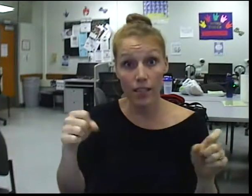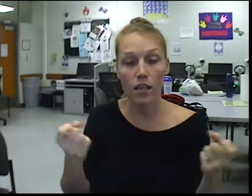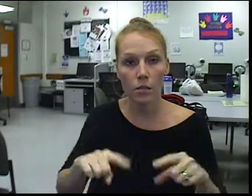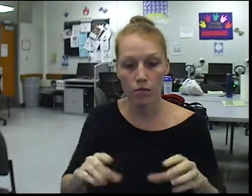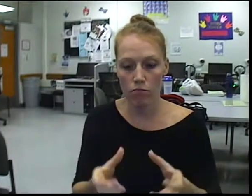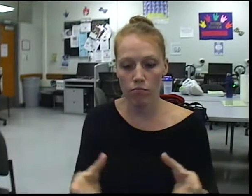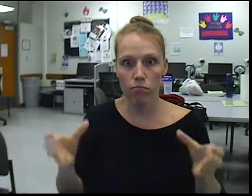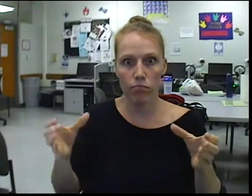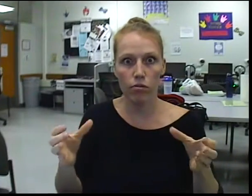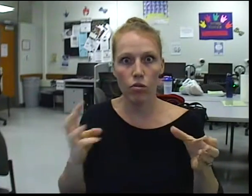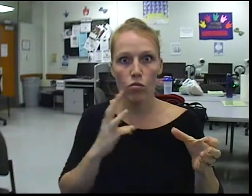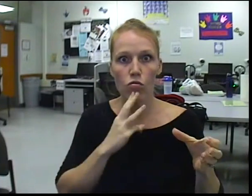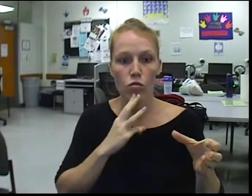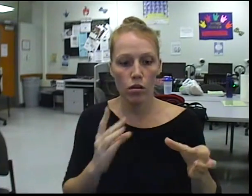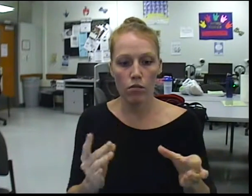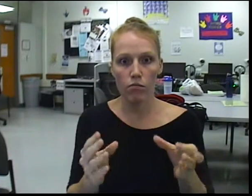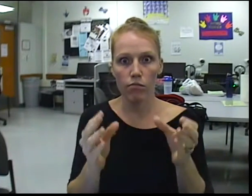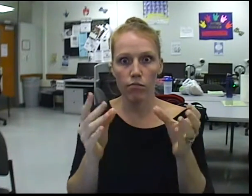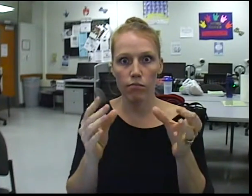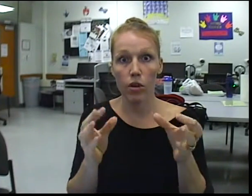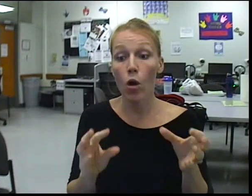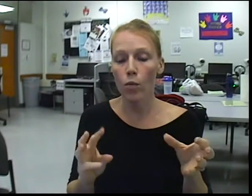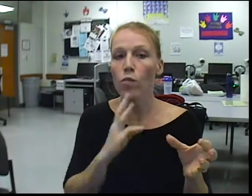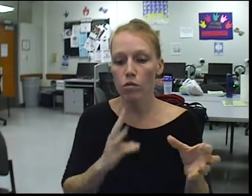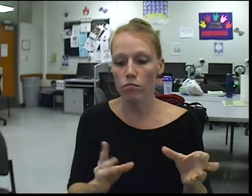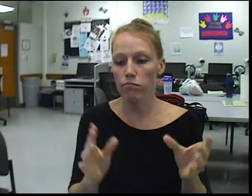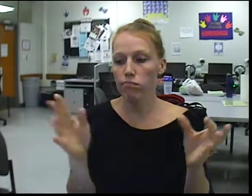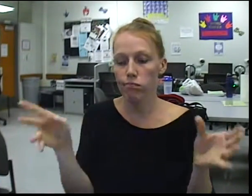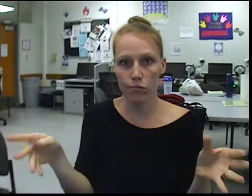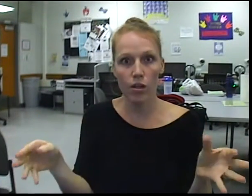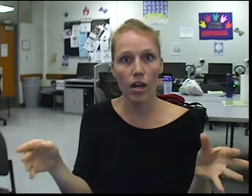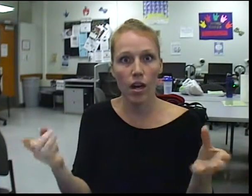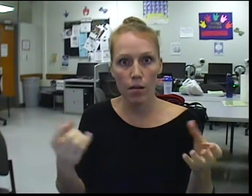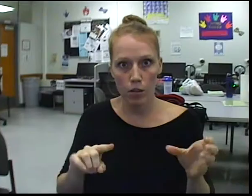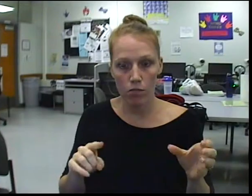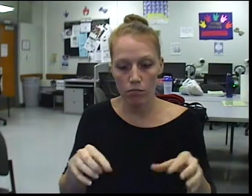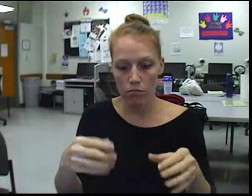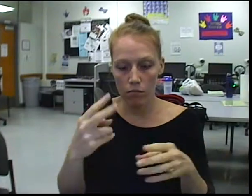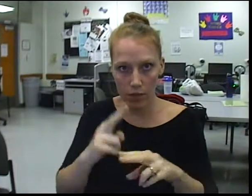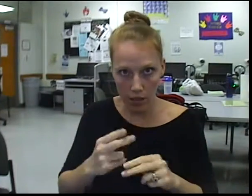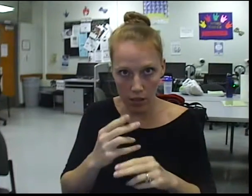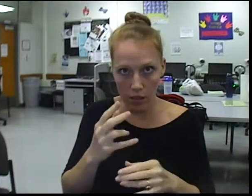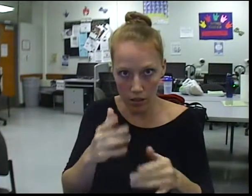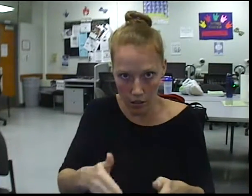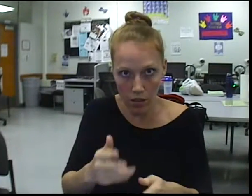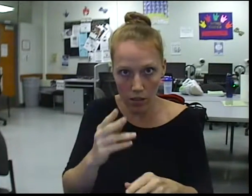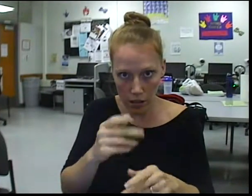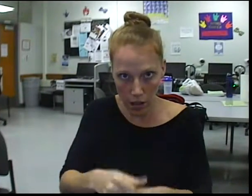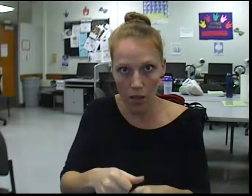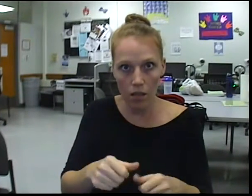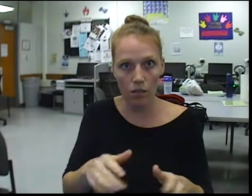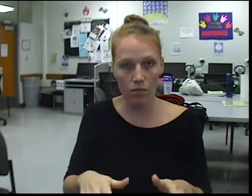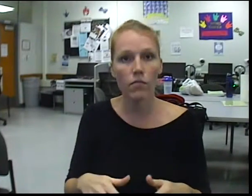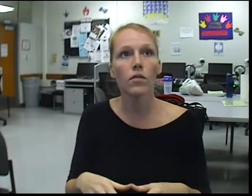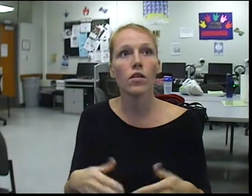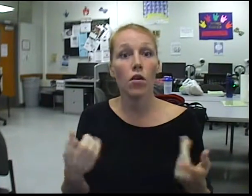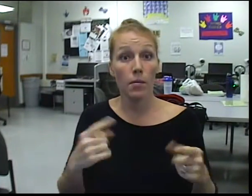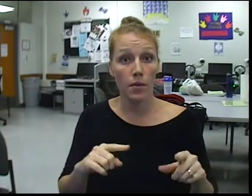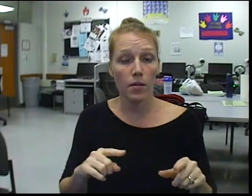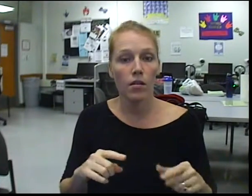the most important thing you need to know about evaporation is it's a cooling process. And we're going to do a little mini lab over